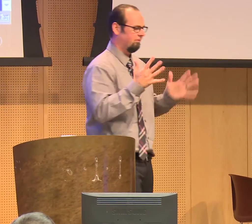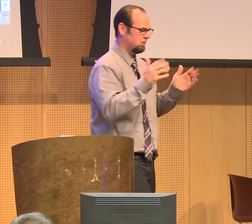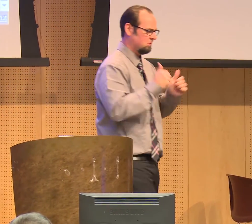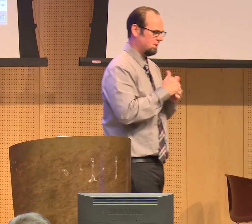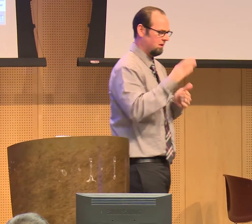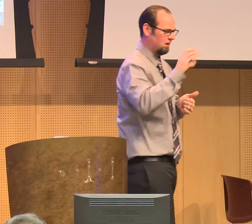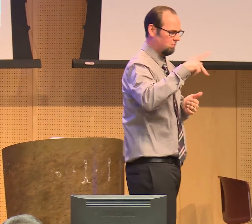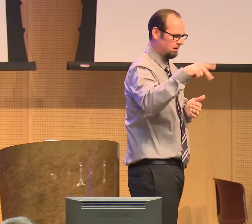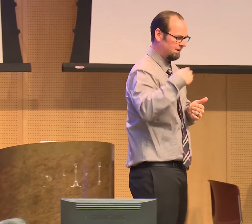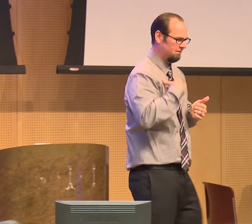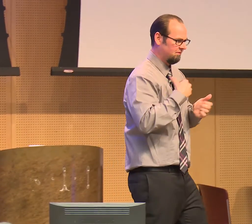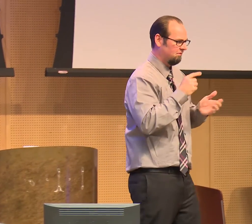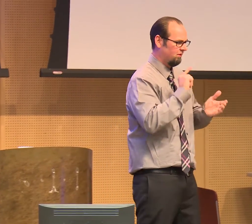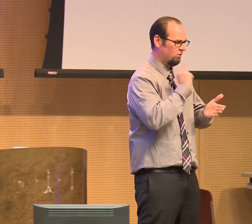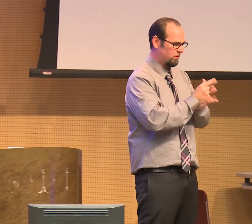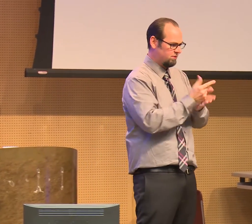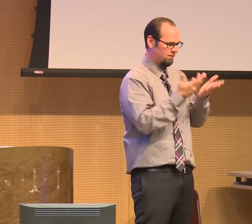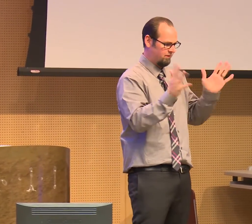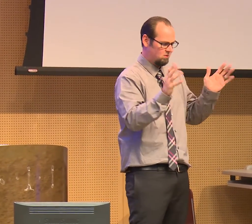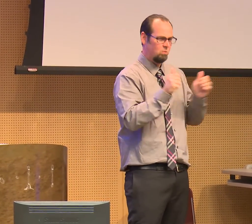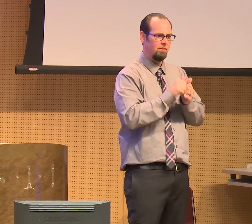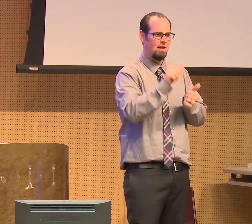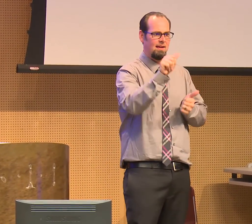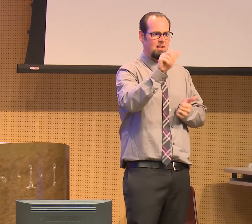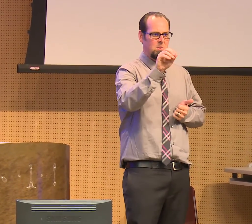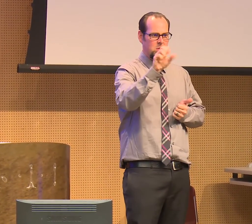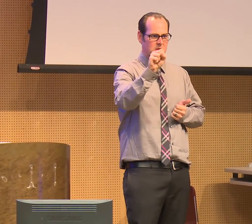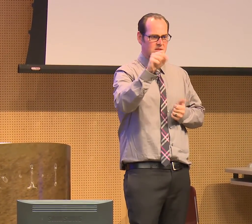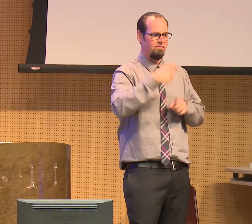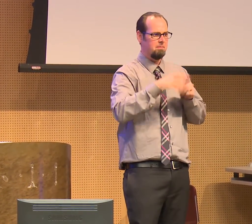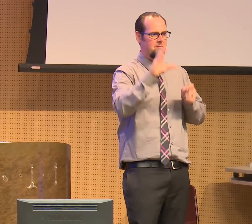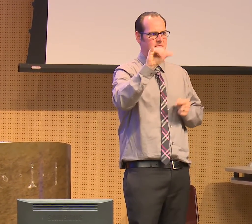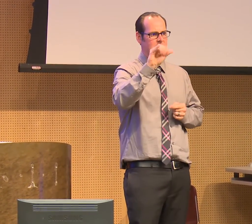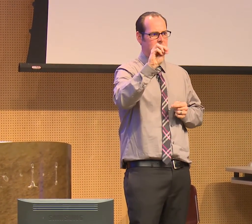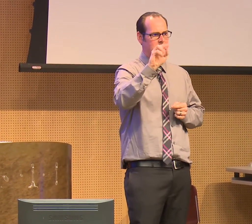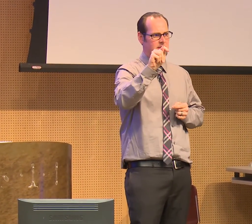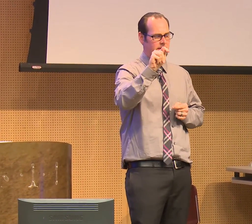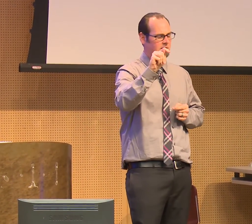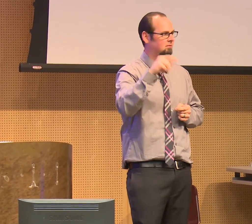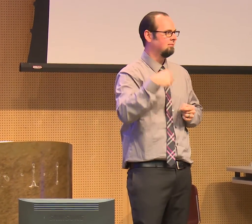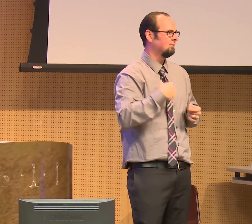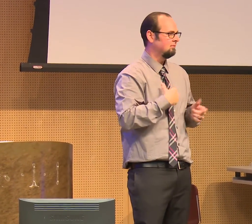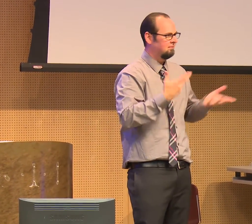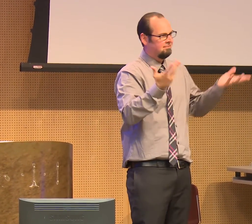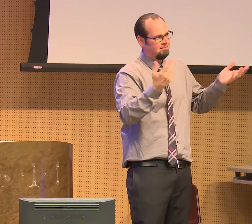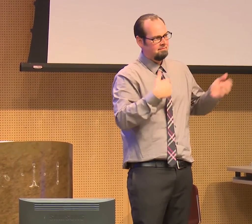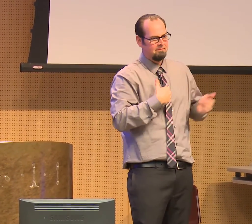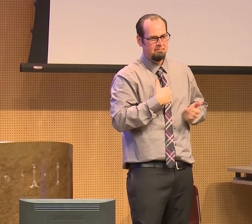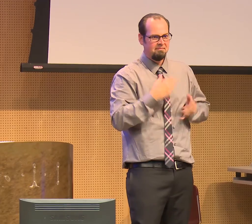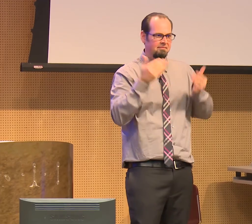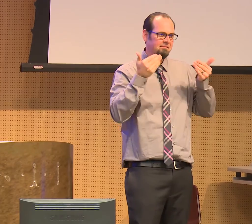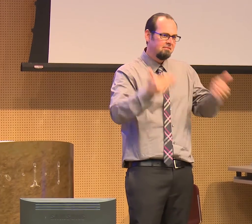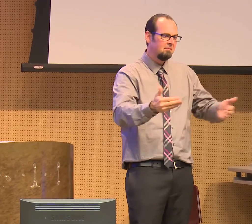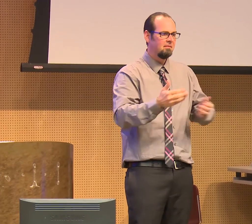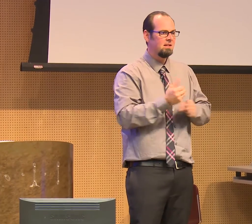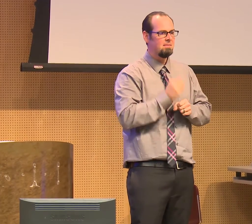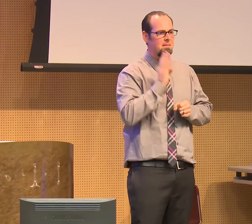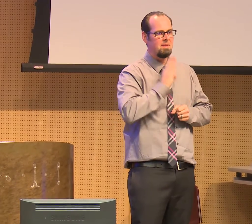I finished with my co-op experience and graduated with my degree in CIMT.